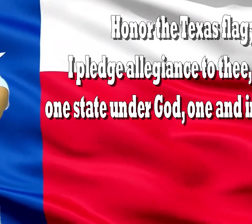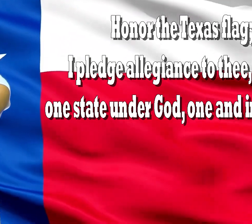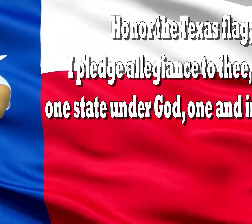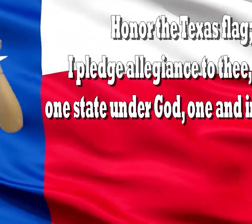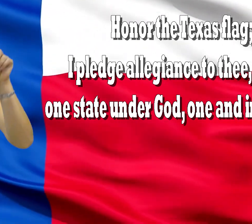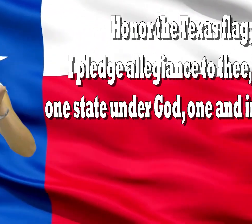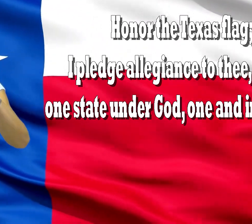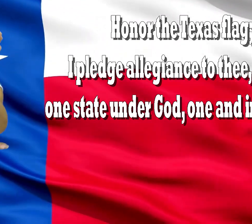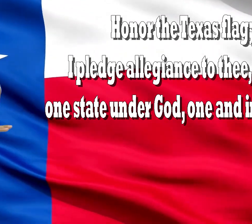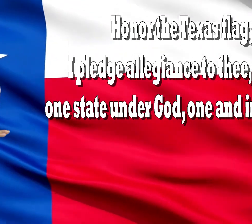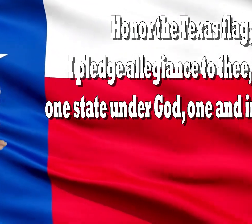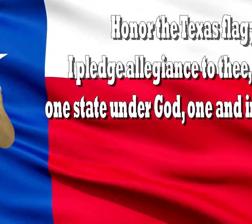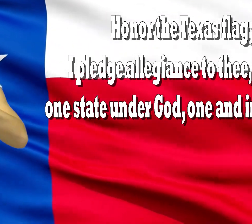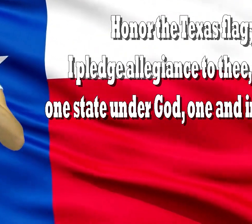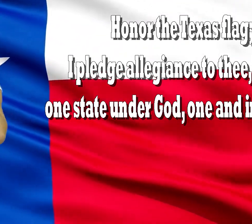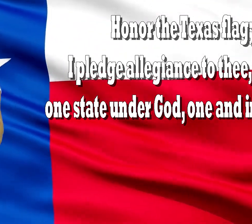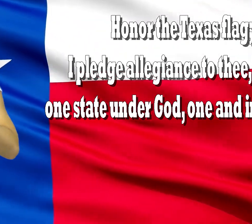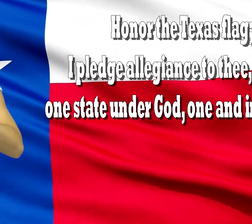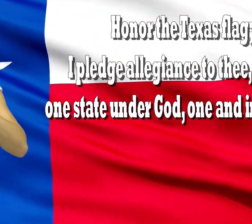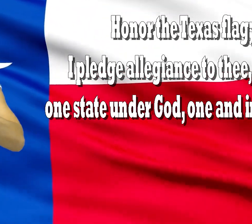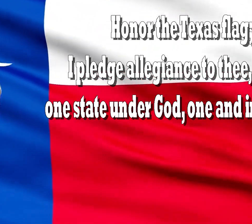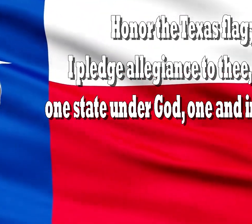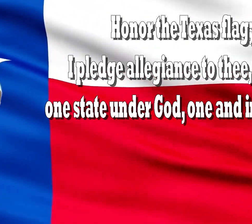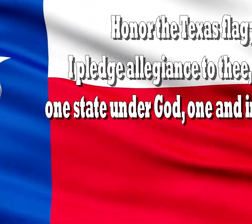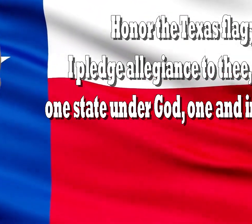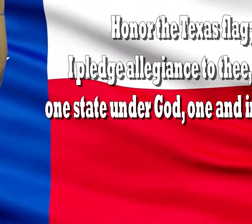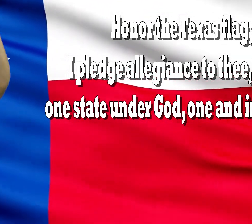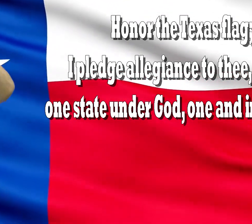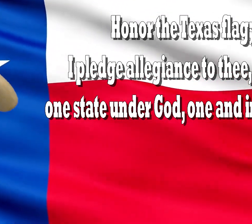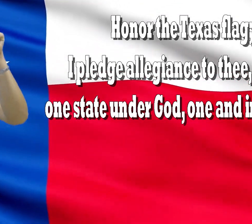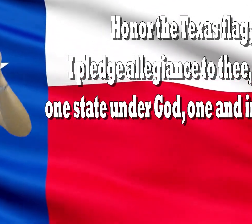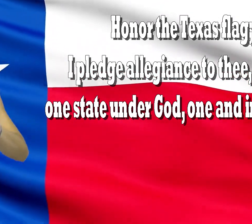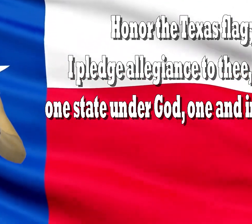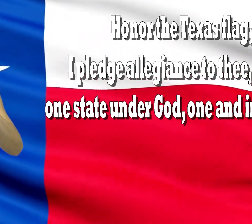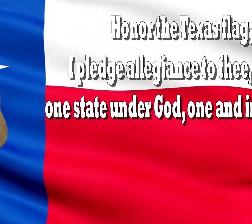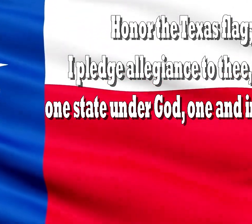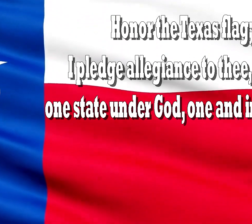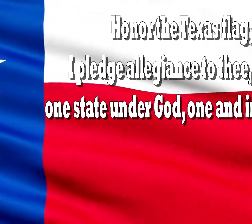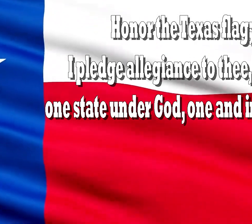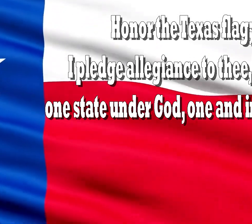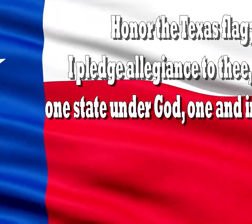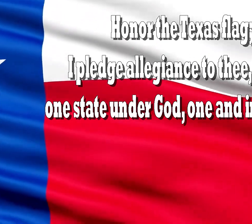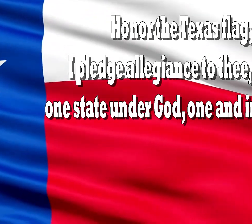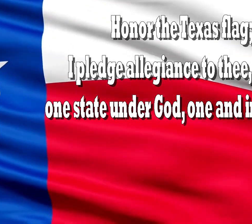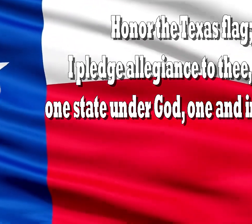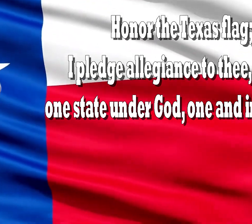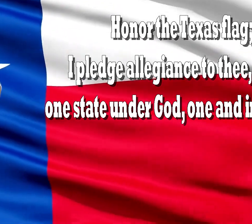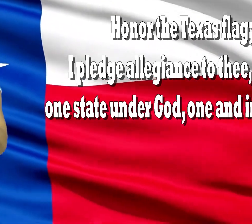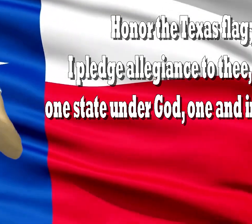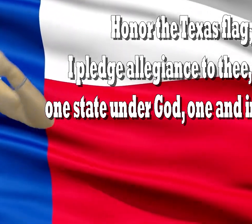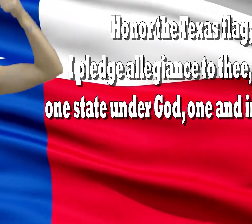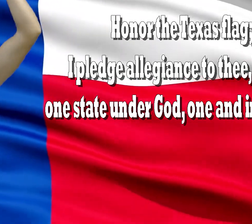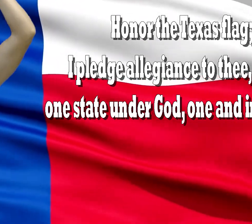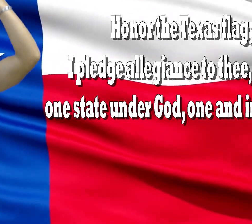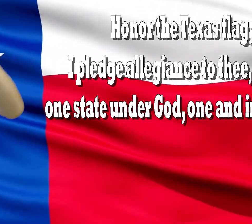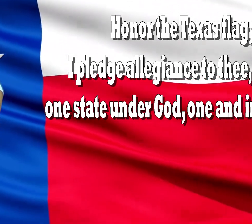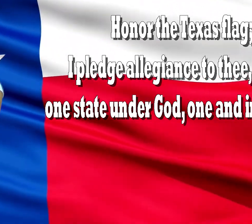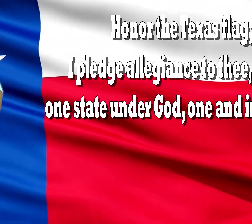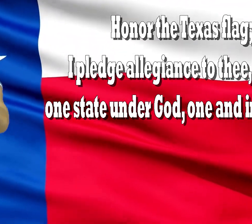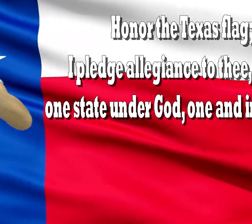Honor the Texas flag. I pledge allegiance to thee, Texas, one state, under God, one